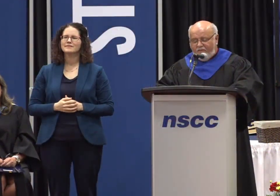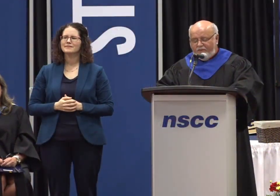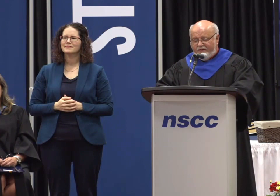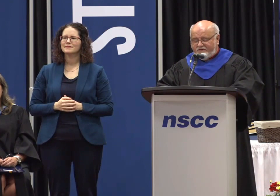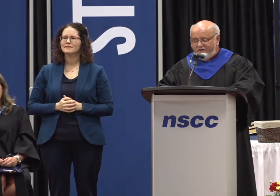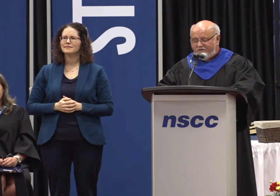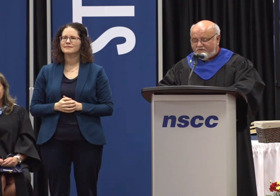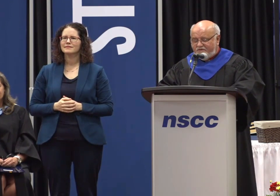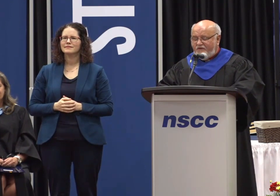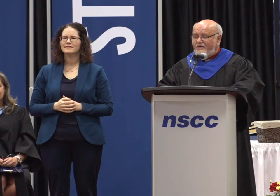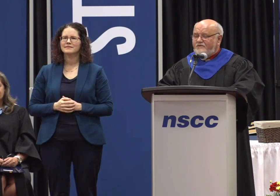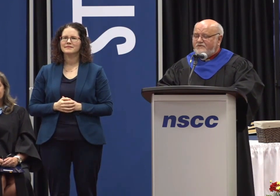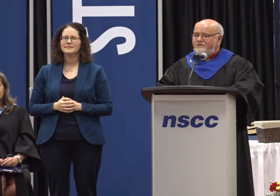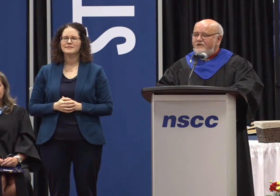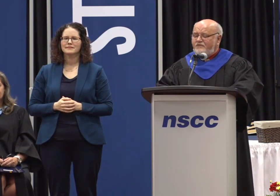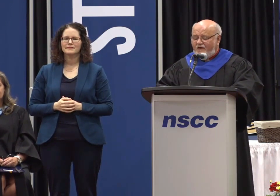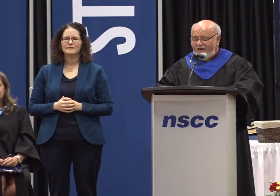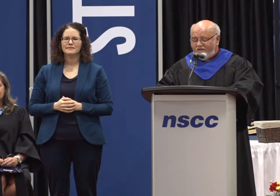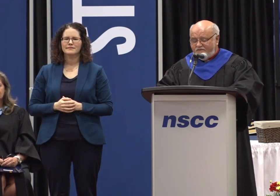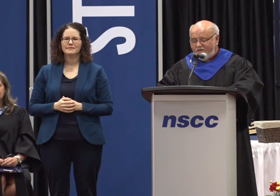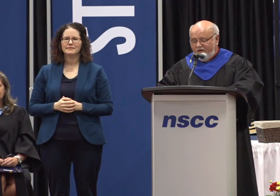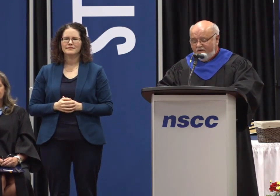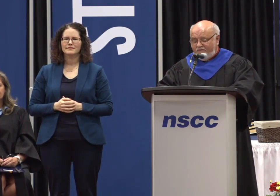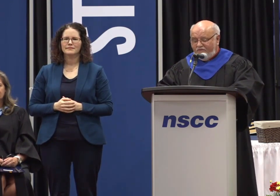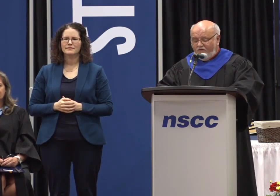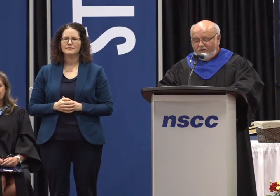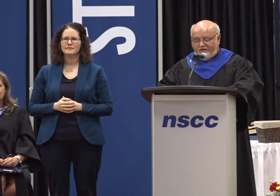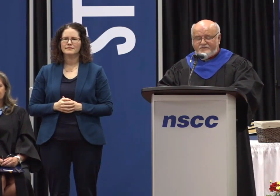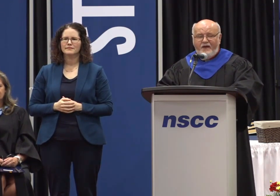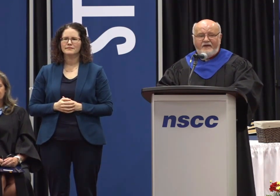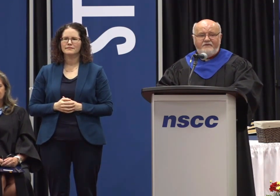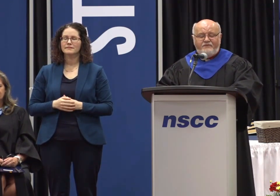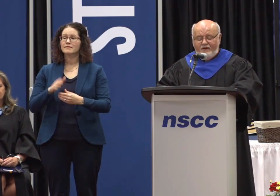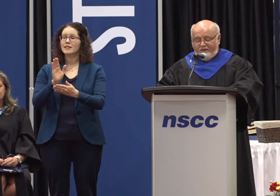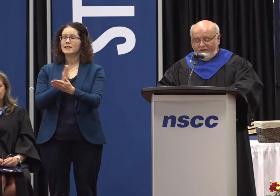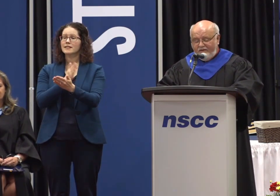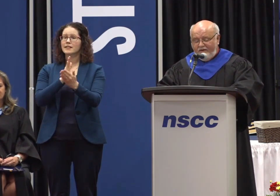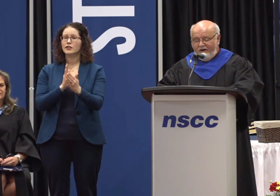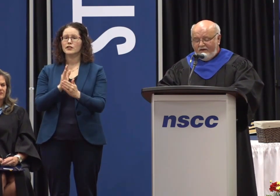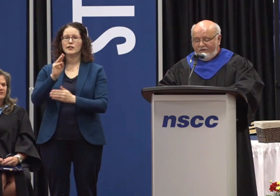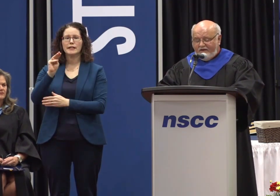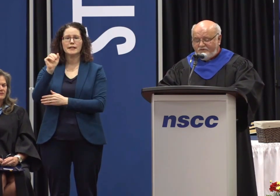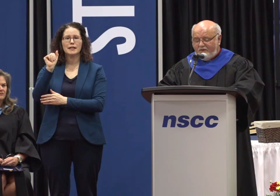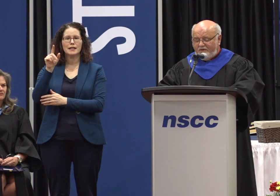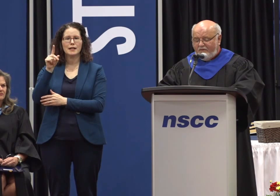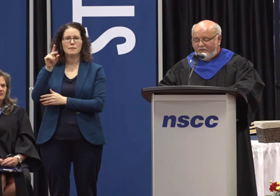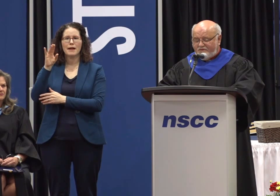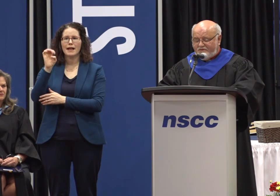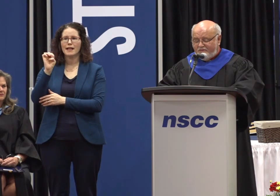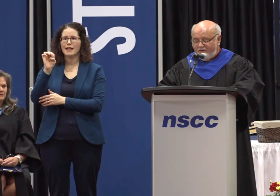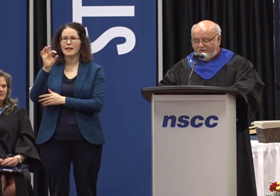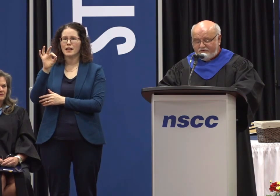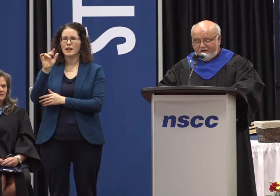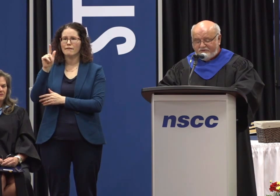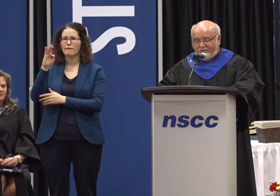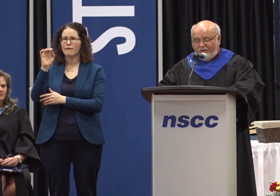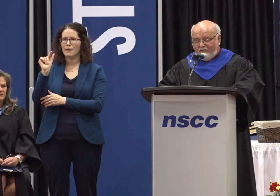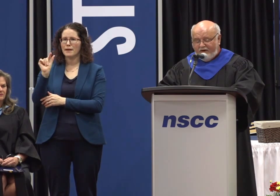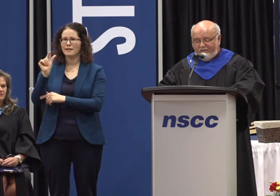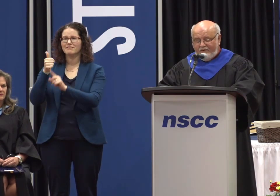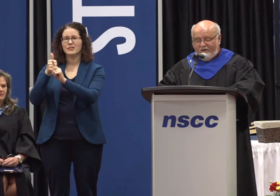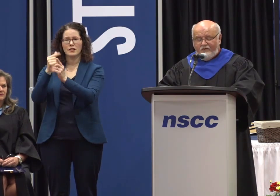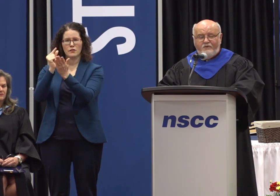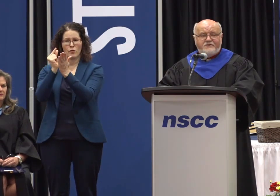First of all, please give a sincere thanks to vocalist Maddie Fleming, a graduate in our business